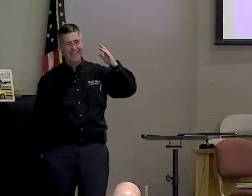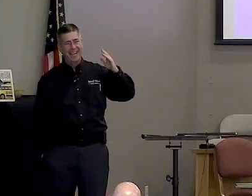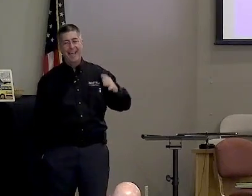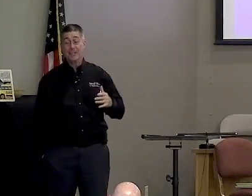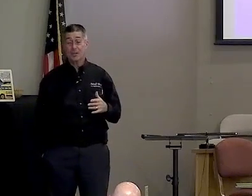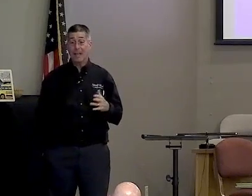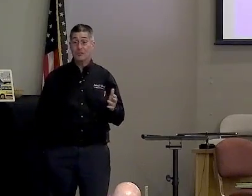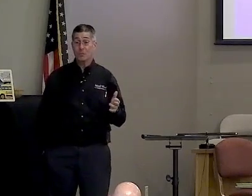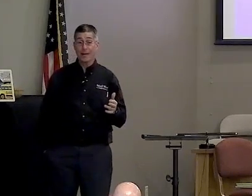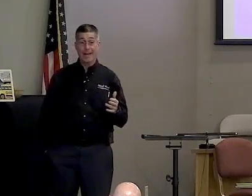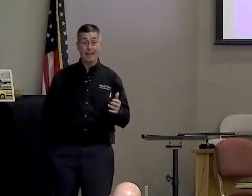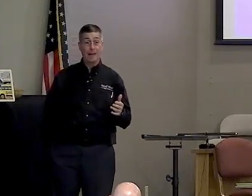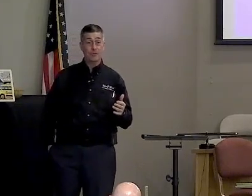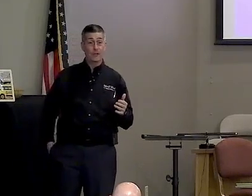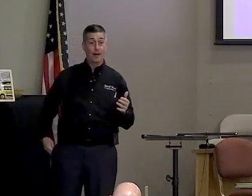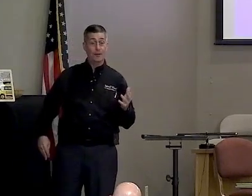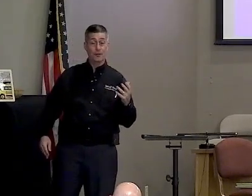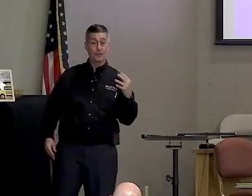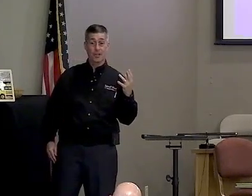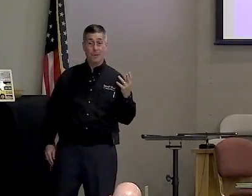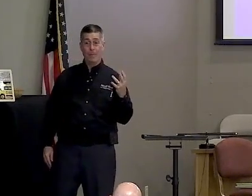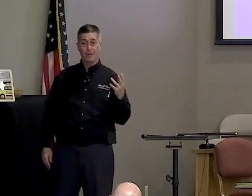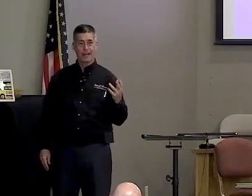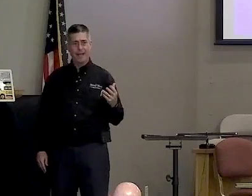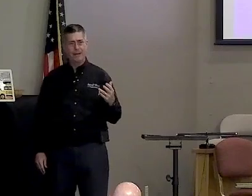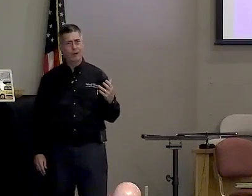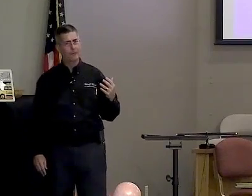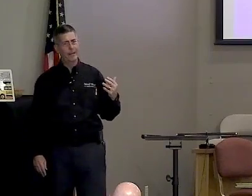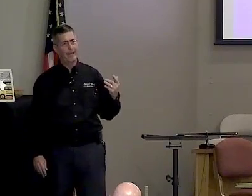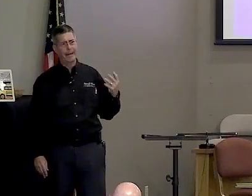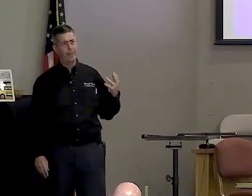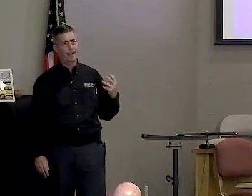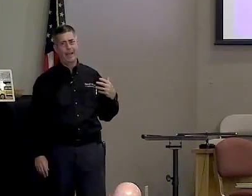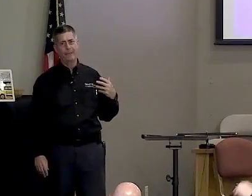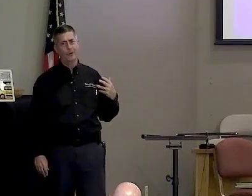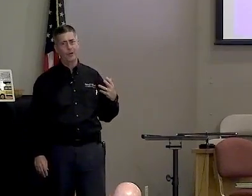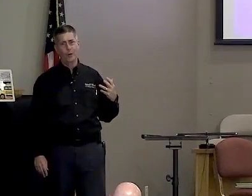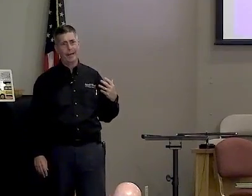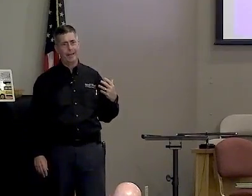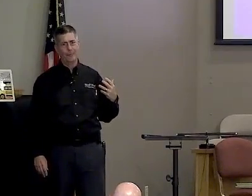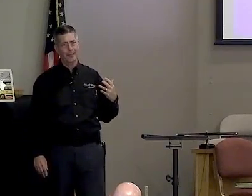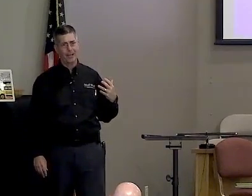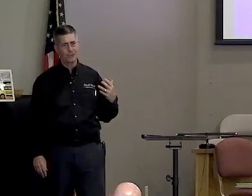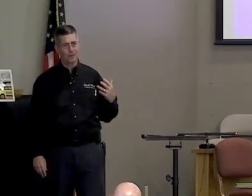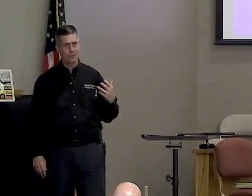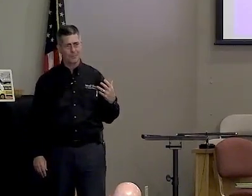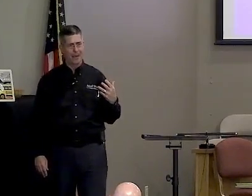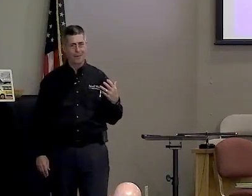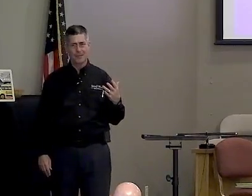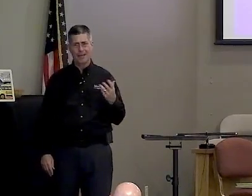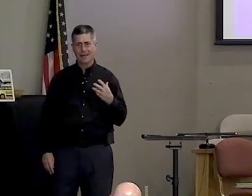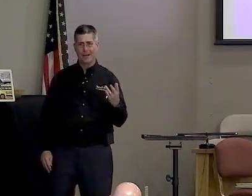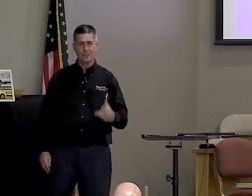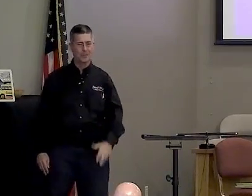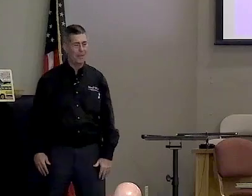And sometimes he's bringing out names of characters in the Bible, like, I know I've read that name, but I have no idea what that story was about, what that account was about.